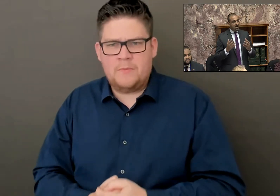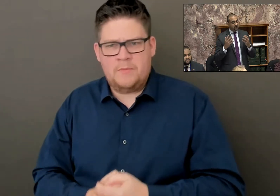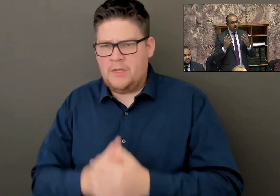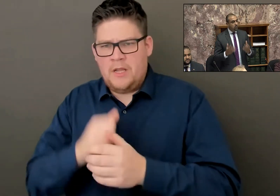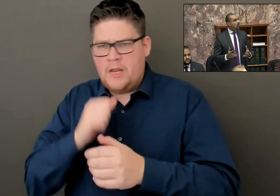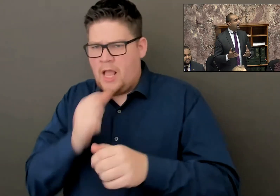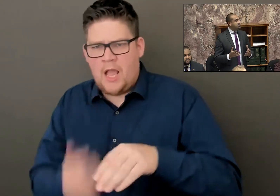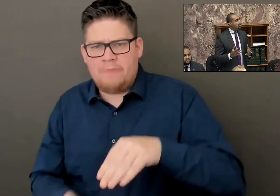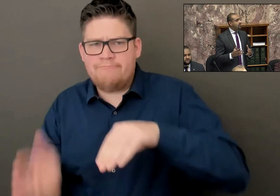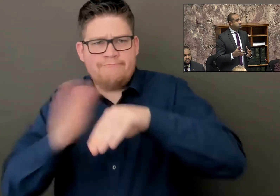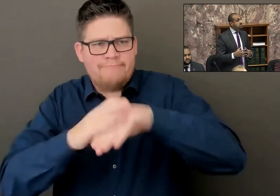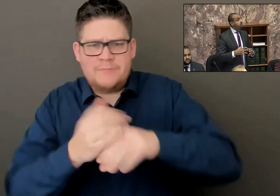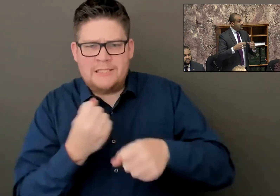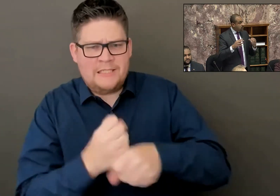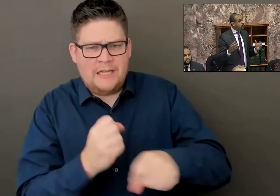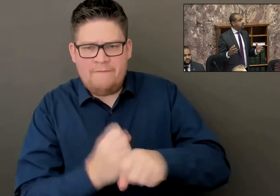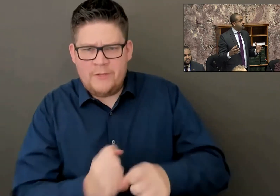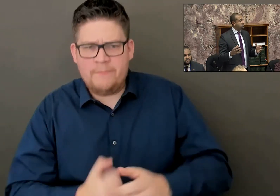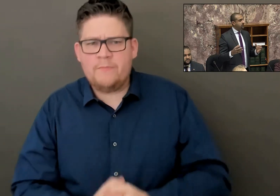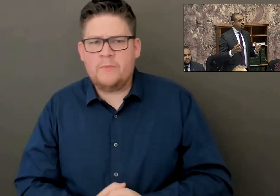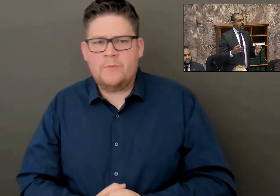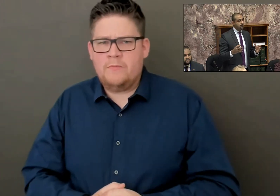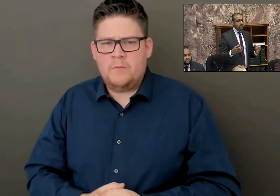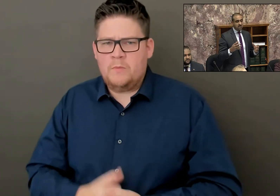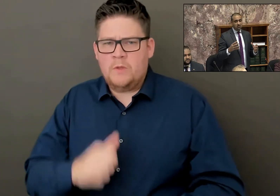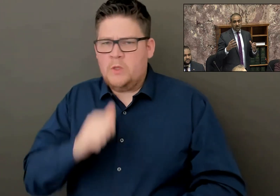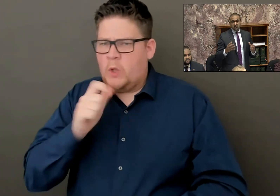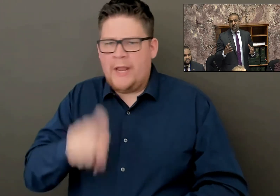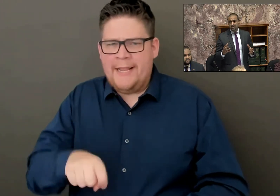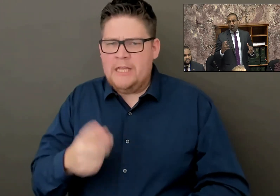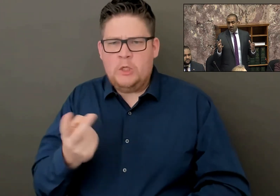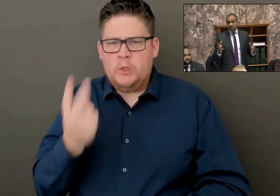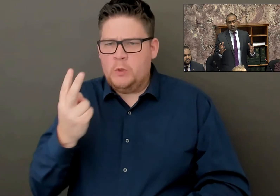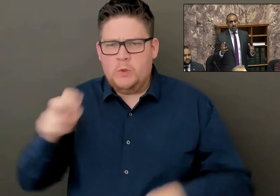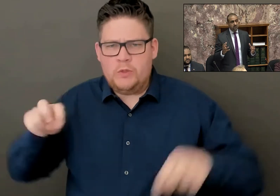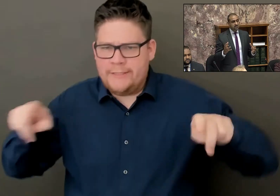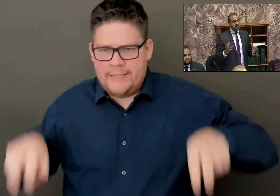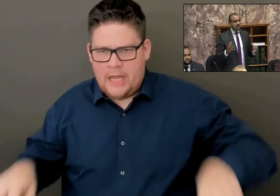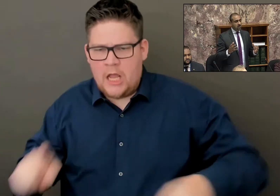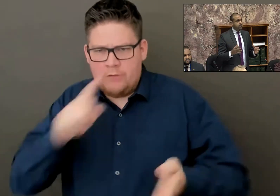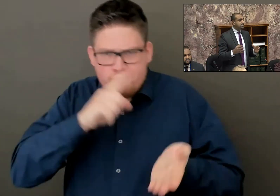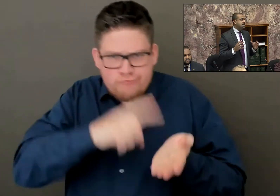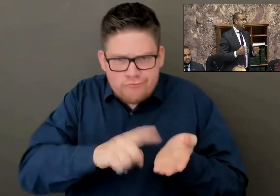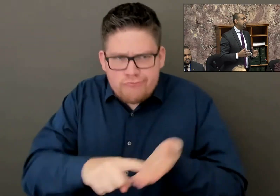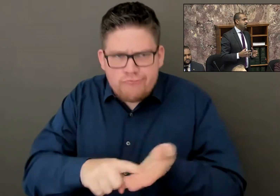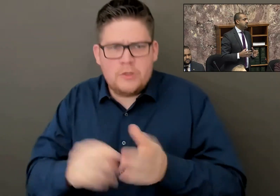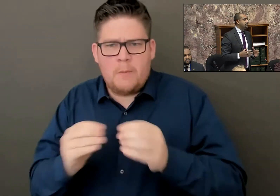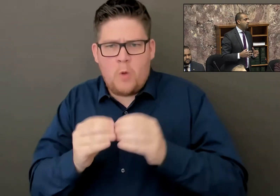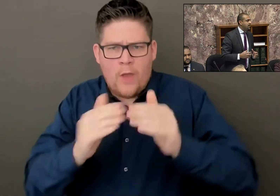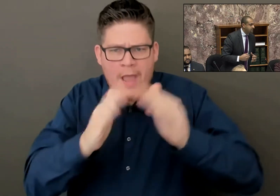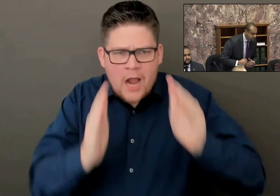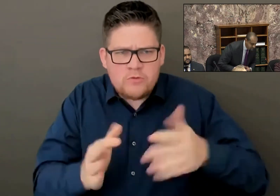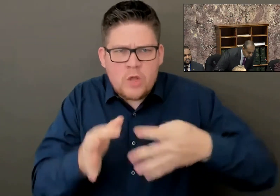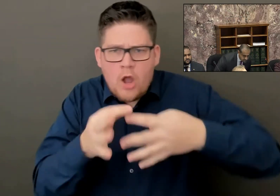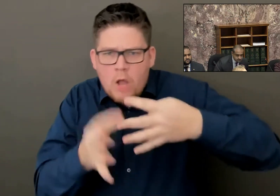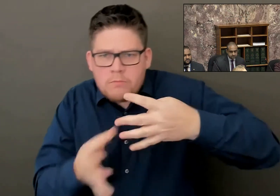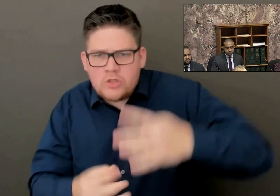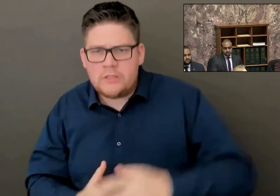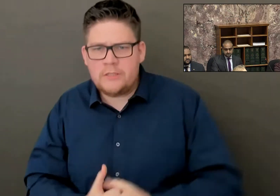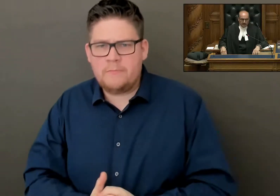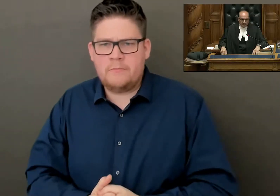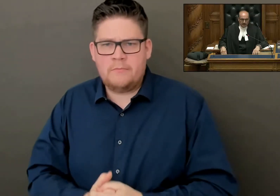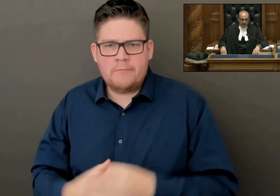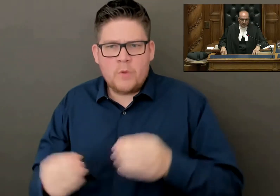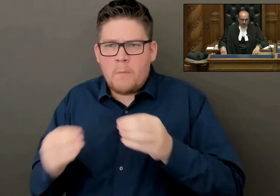continue to have more housing options, bigger units for families that are much needed in all of our communities, Honourable Speaker, and done in a safe way.